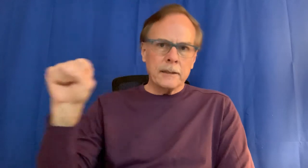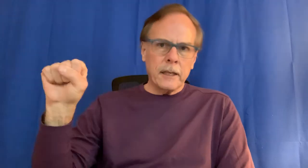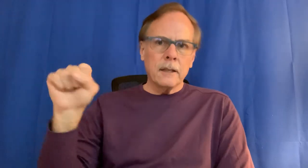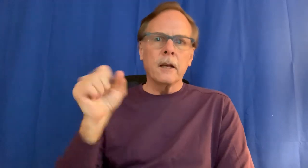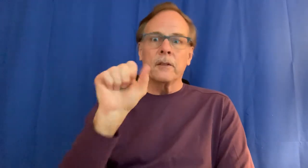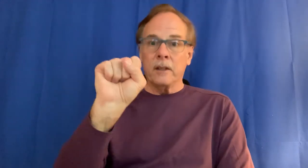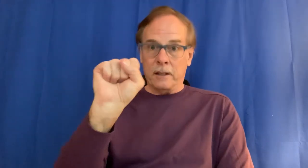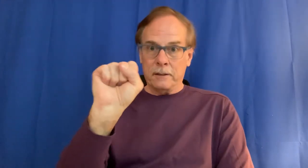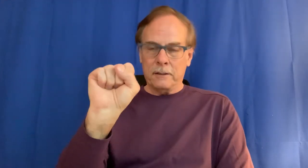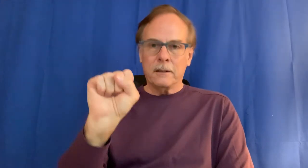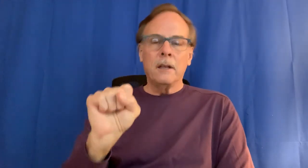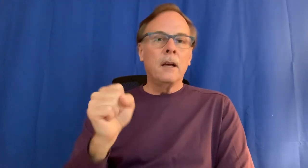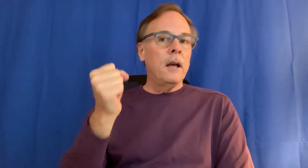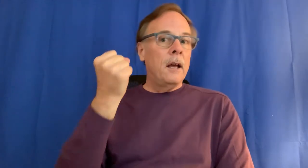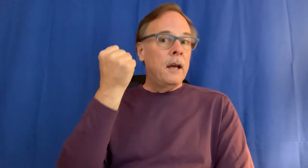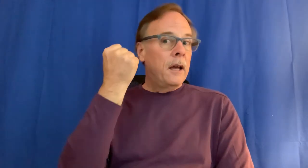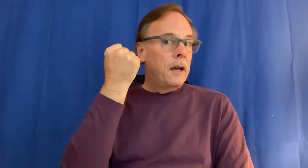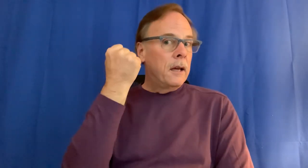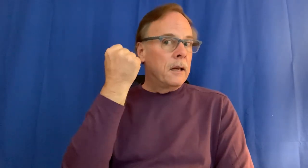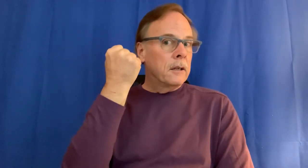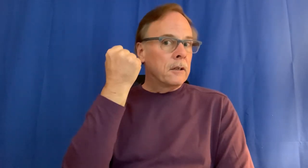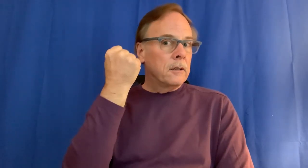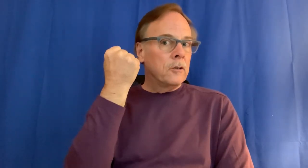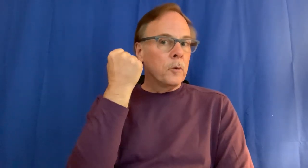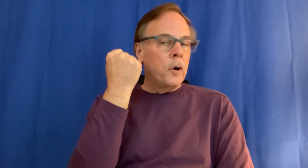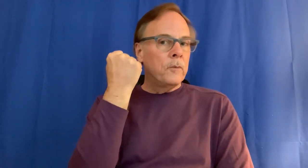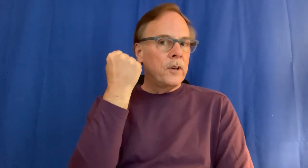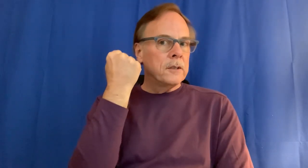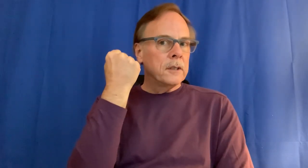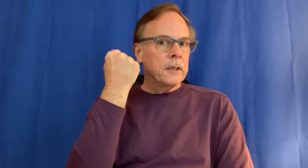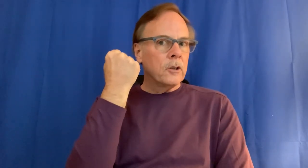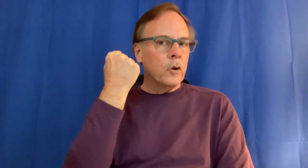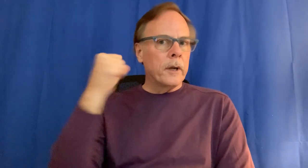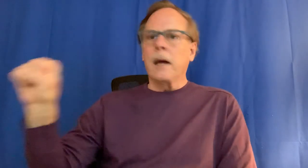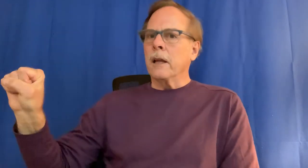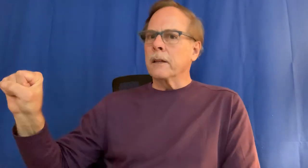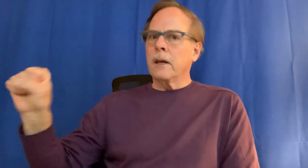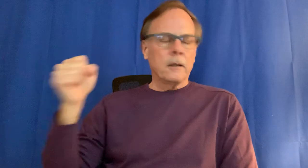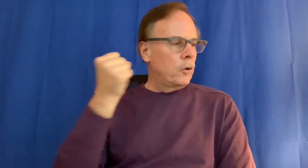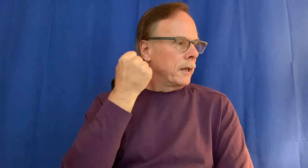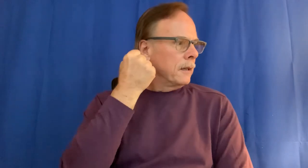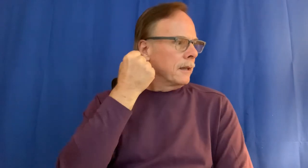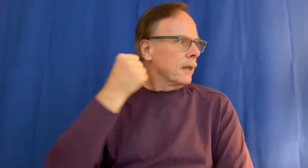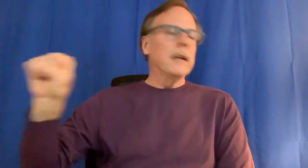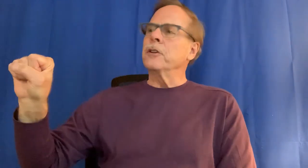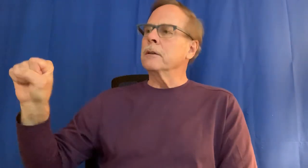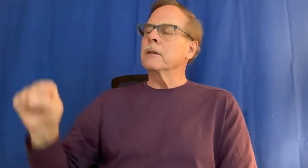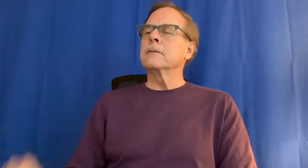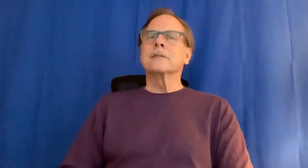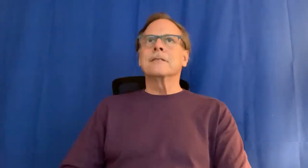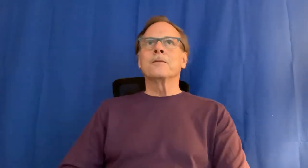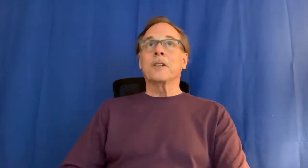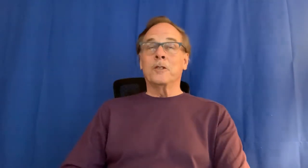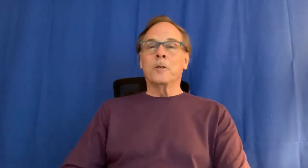your S hand like this, and your palm facing in and going out like that. And if I can do it in